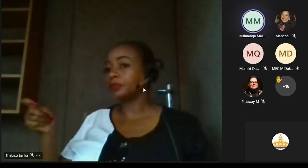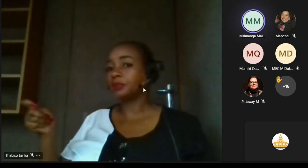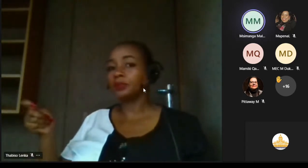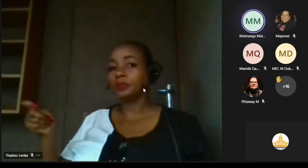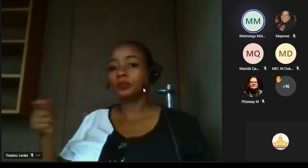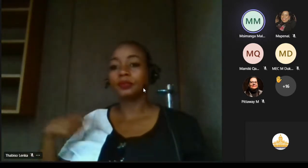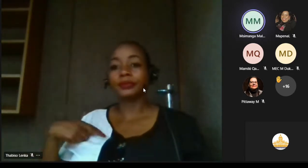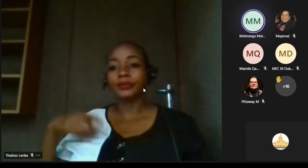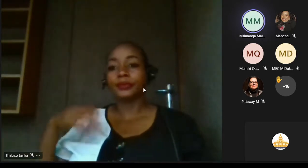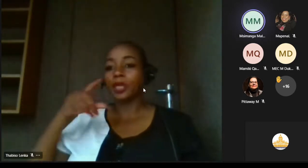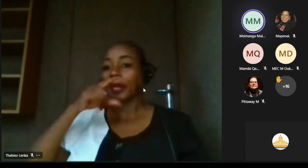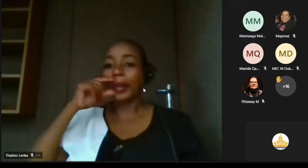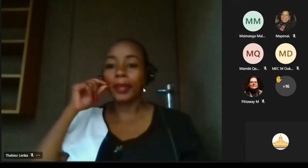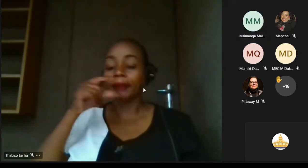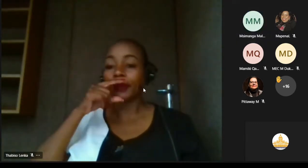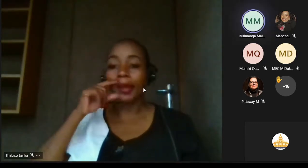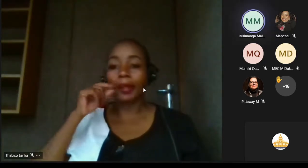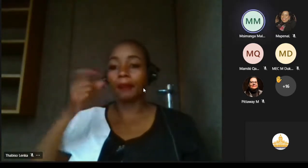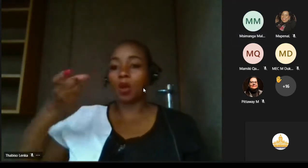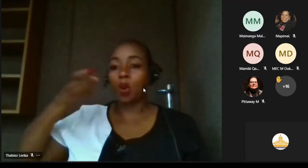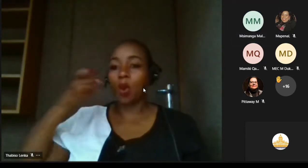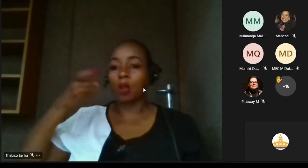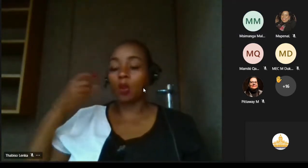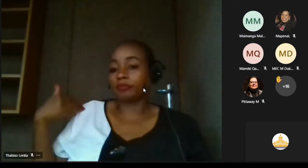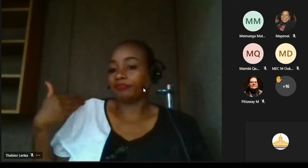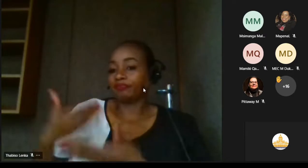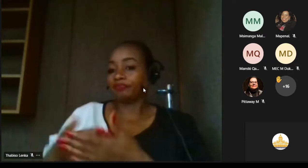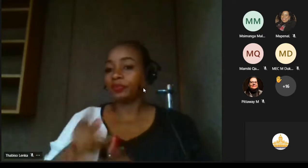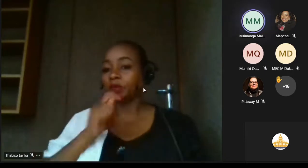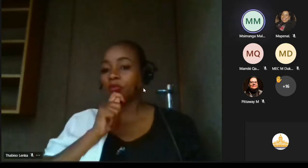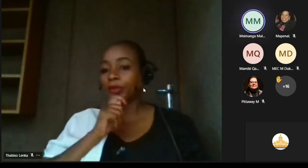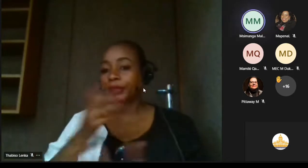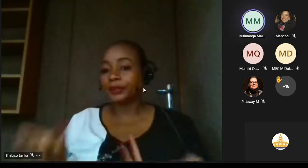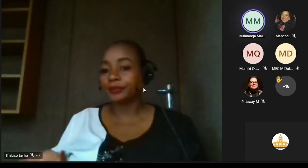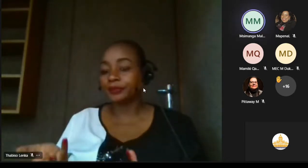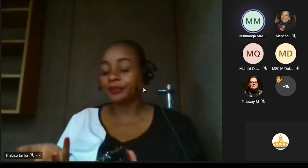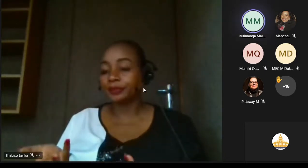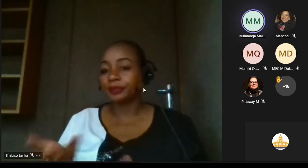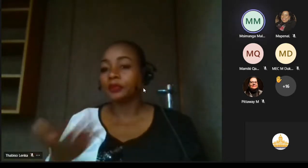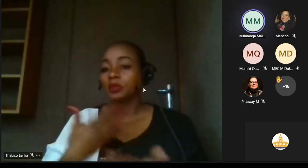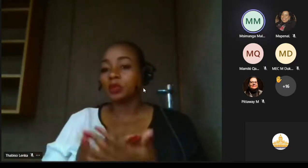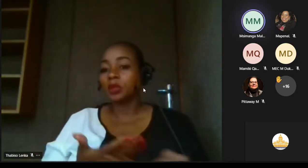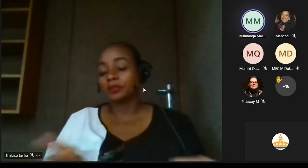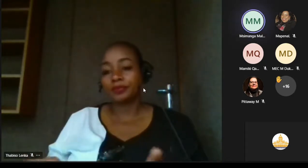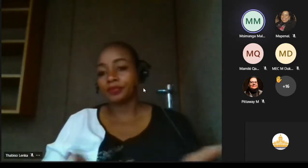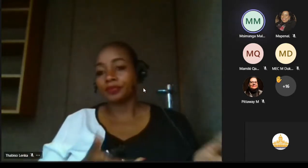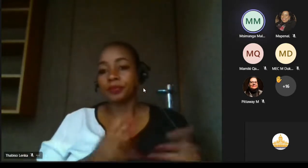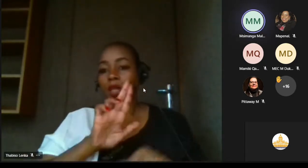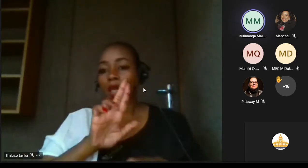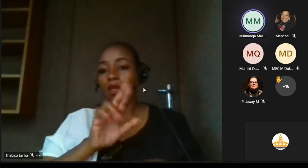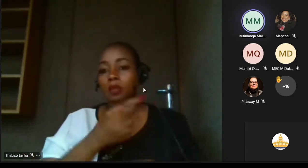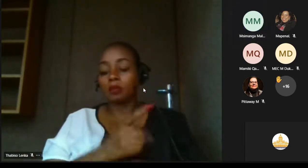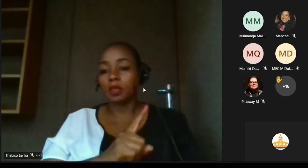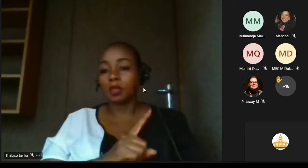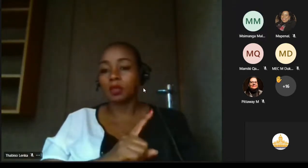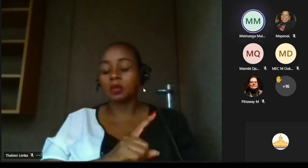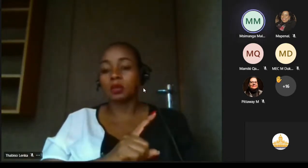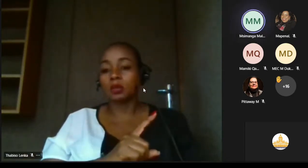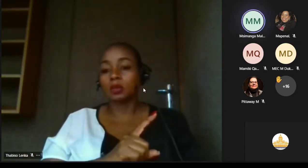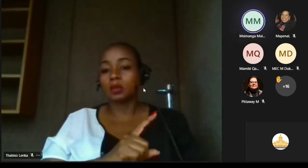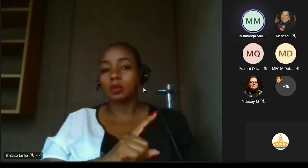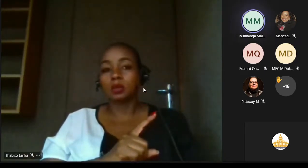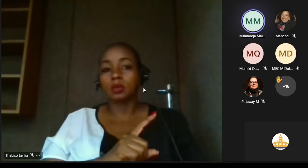I've been calling your name for the entire morning. You may address for 8 minutes.